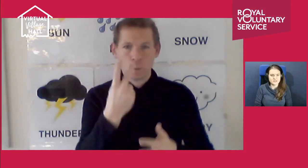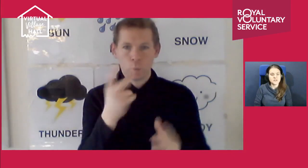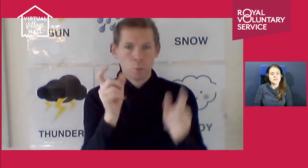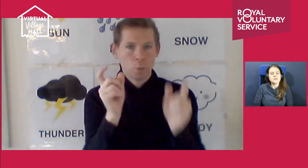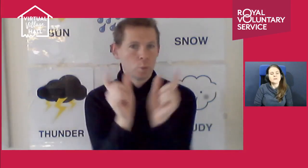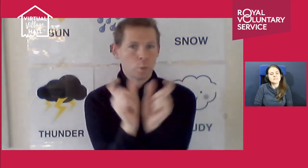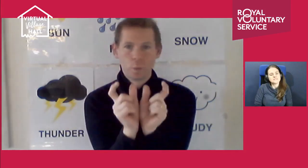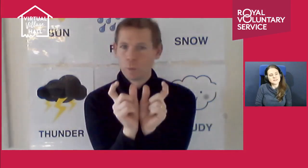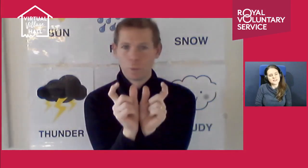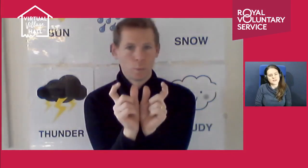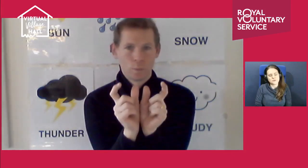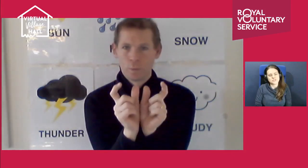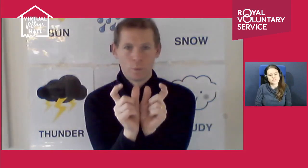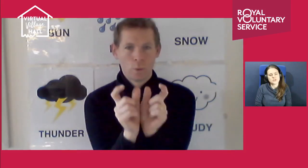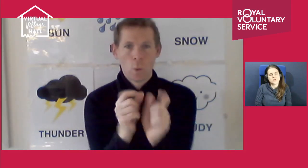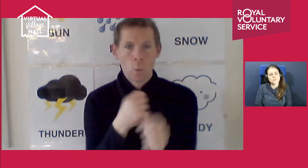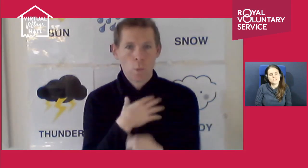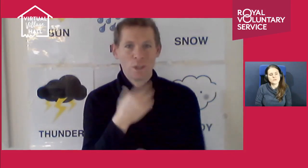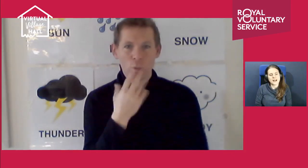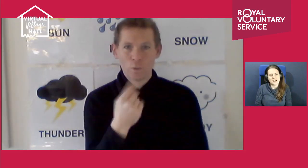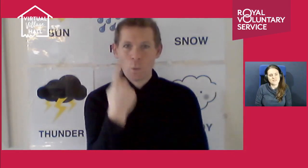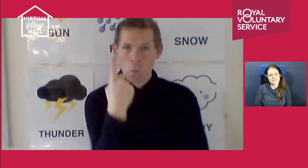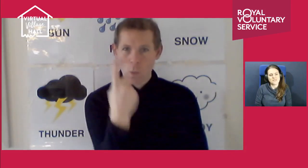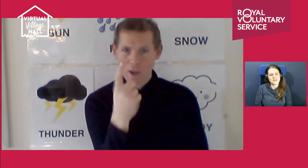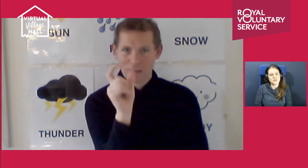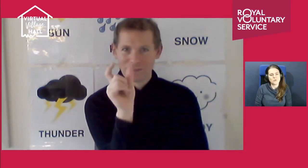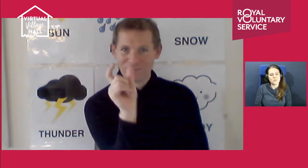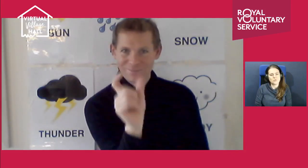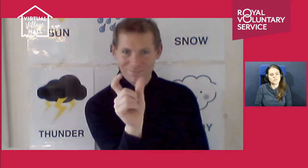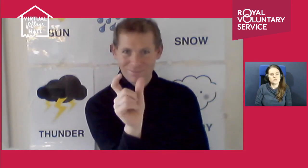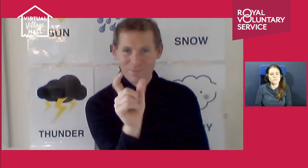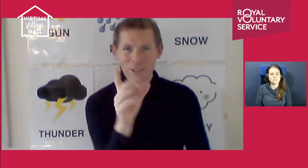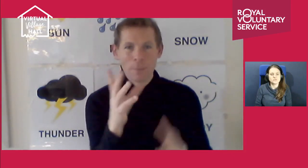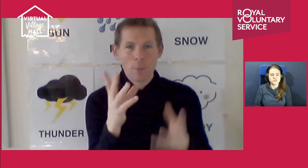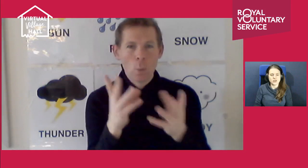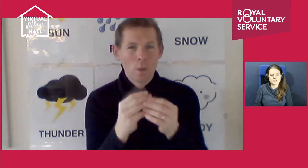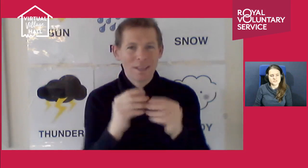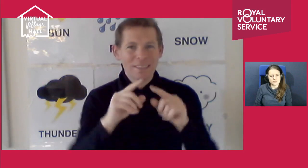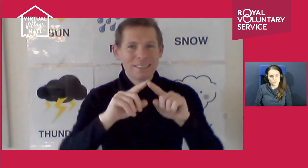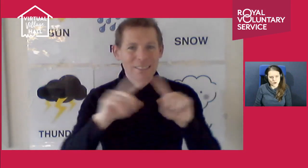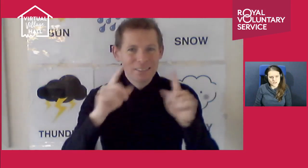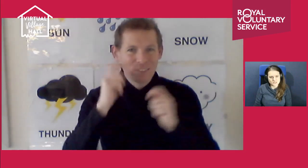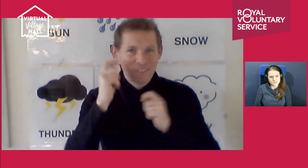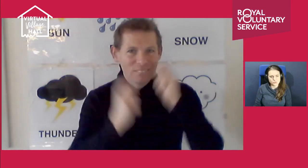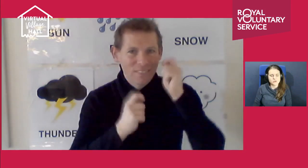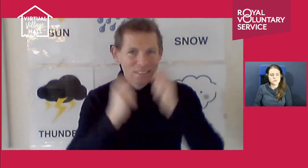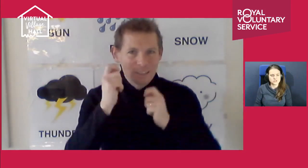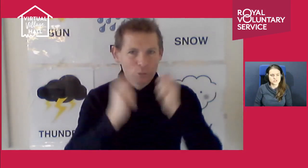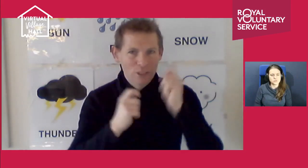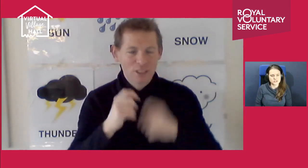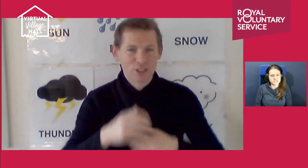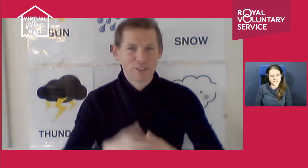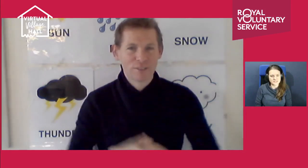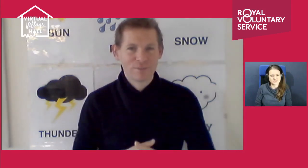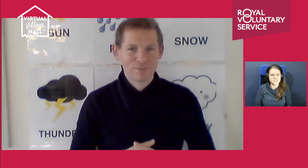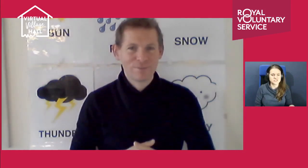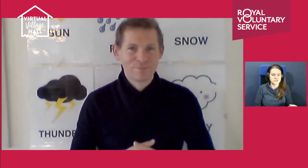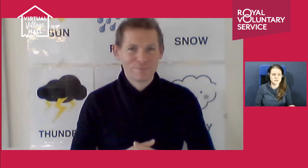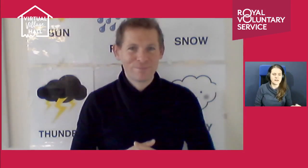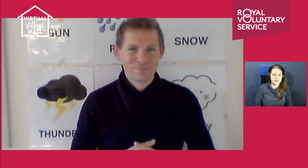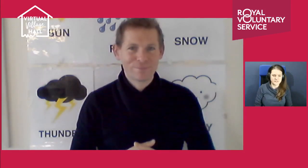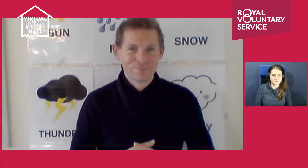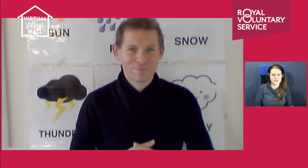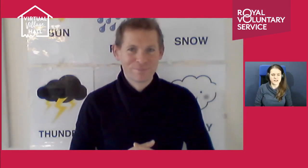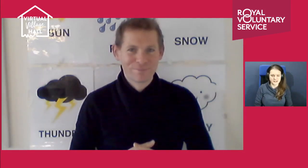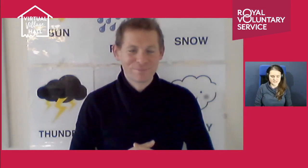rain. But in sign language, we don't have, lots of different words. We don't put two words together to